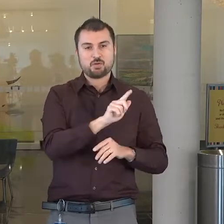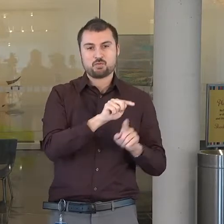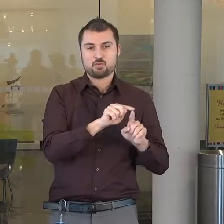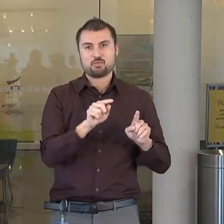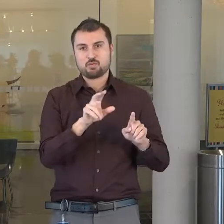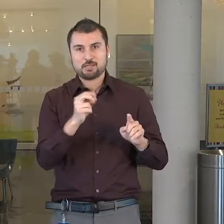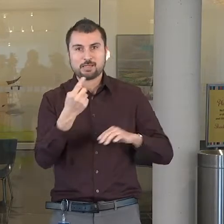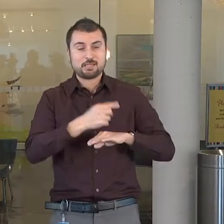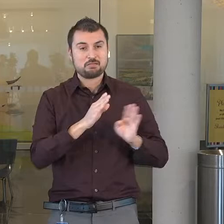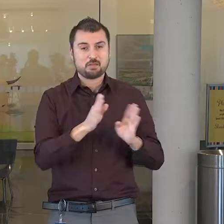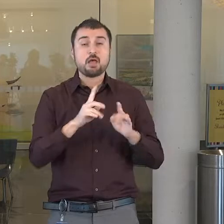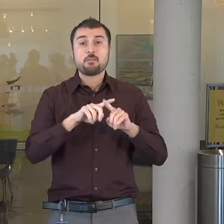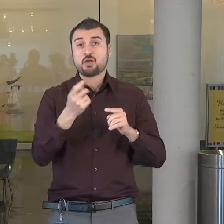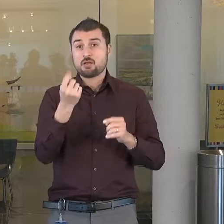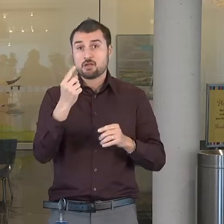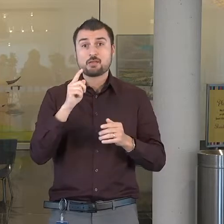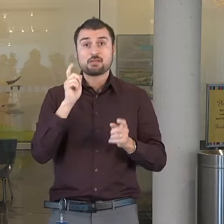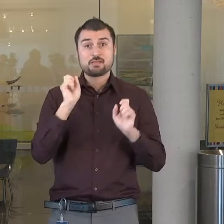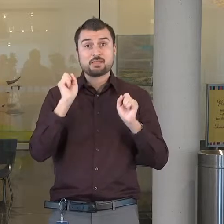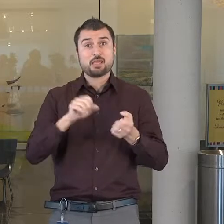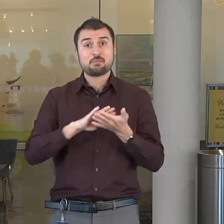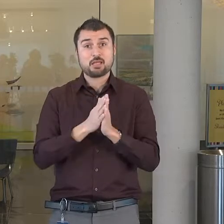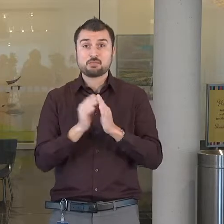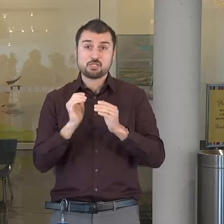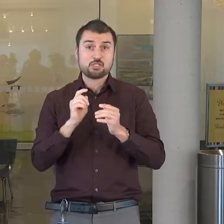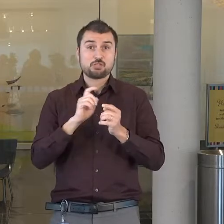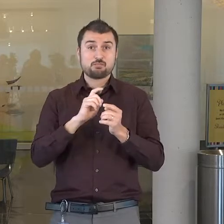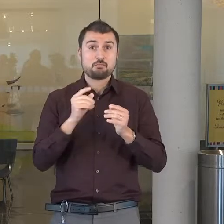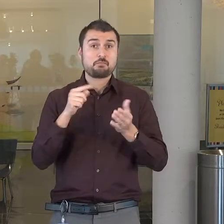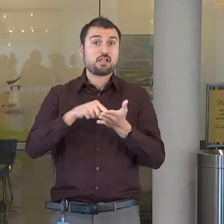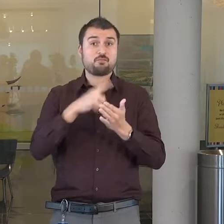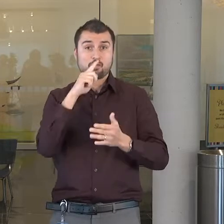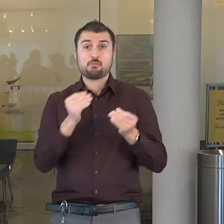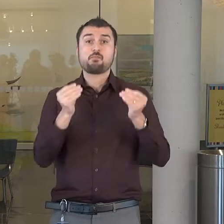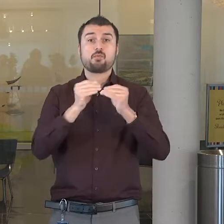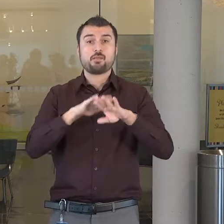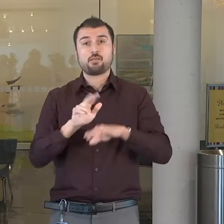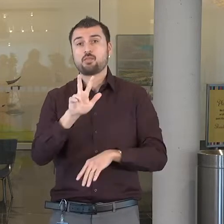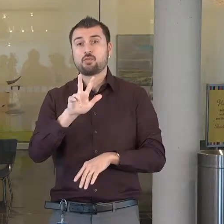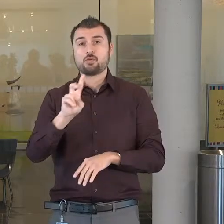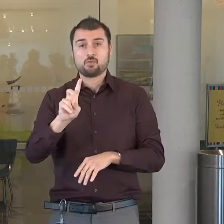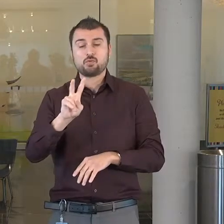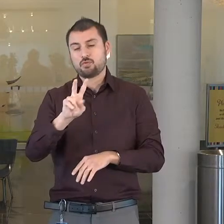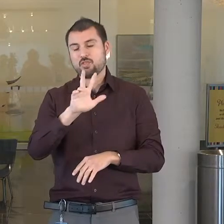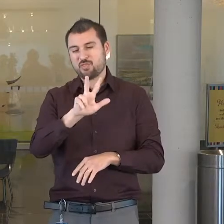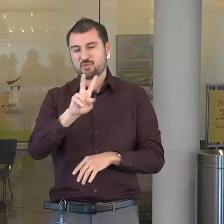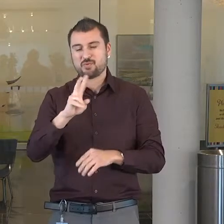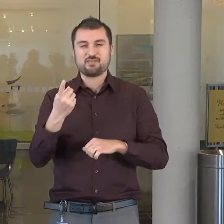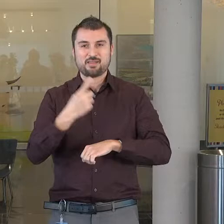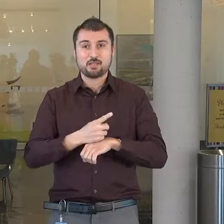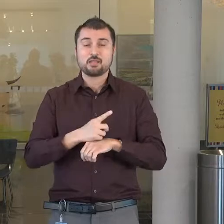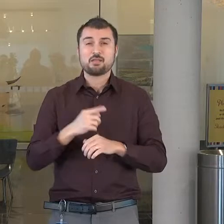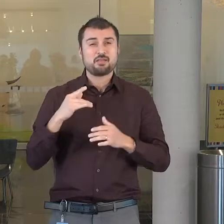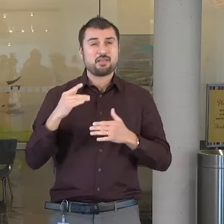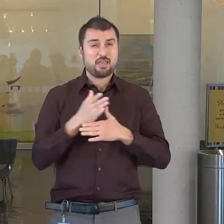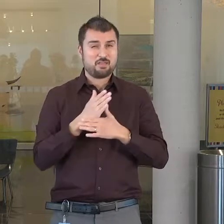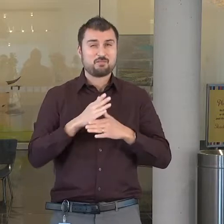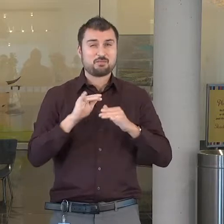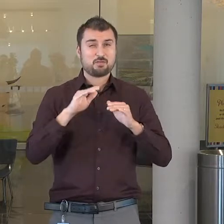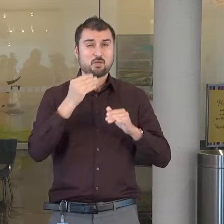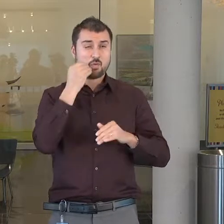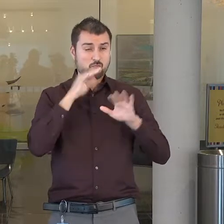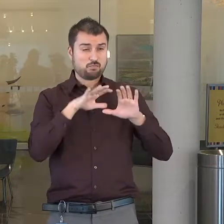impacted by this change could be billed for more than 32 days. A typical residential household uses about $1 to $2 a